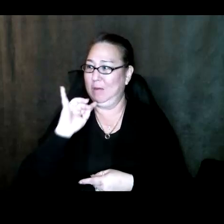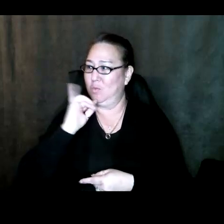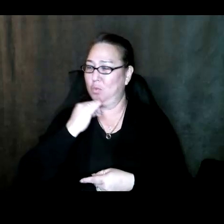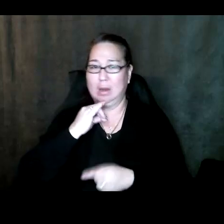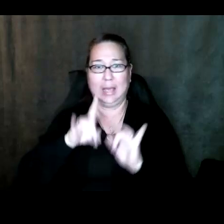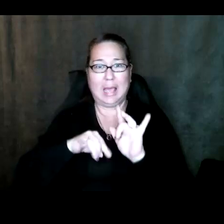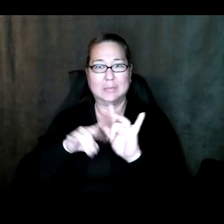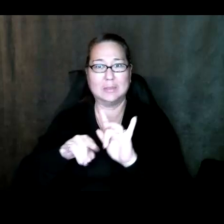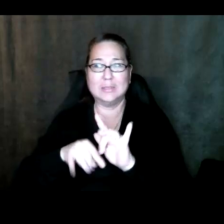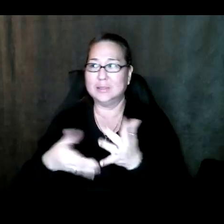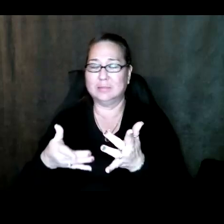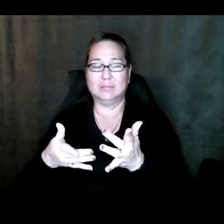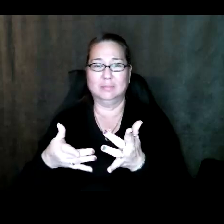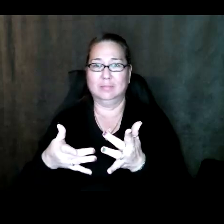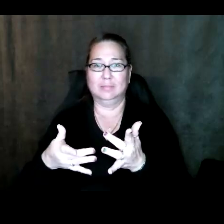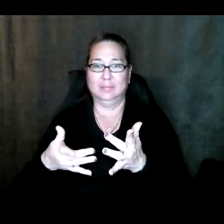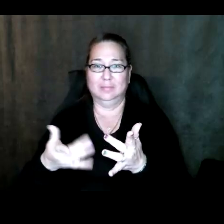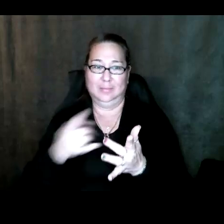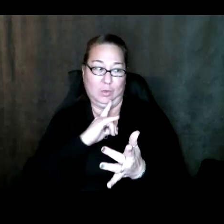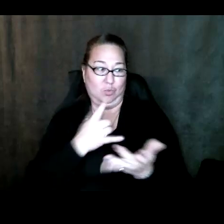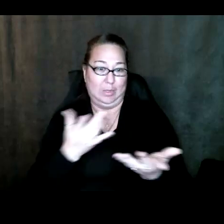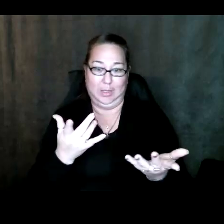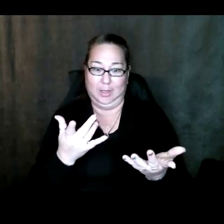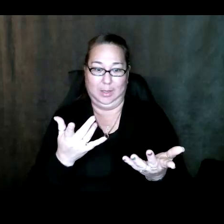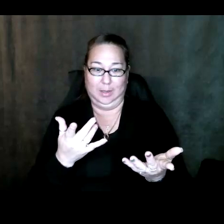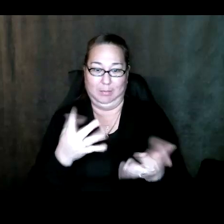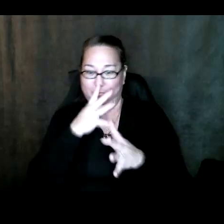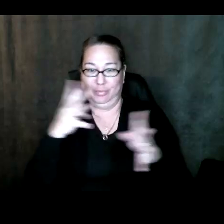that pretty much beleaguers, you know,